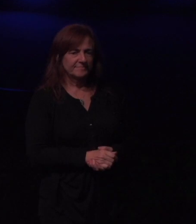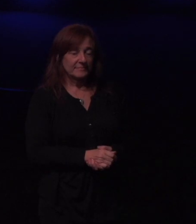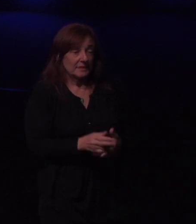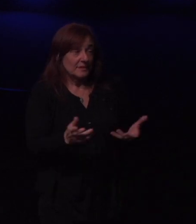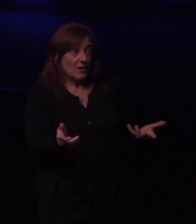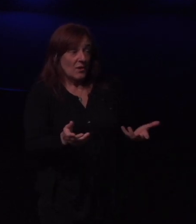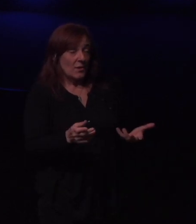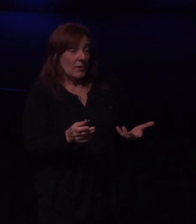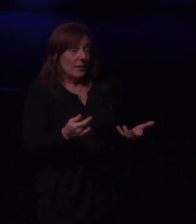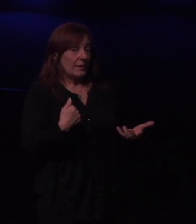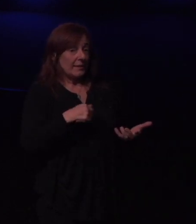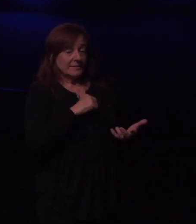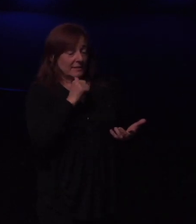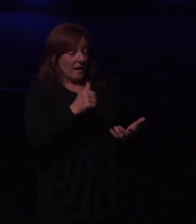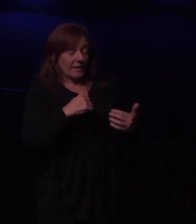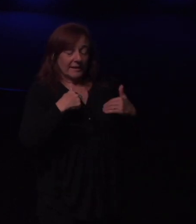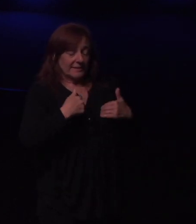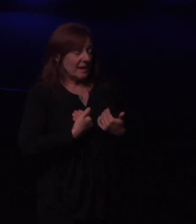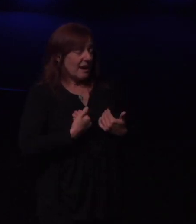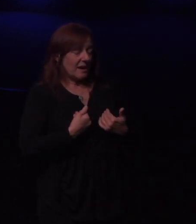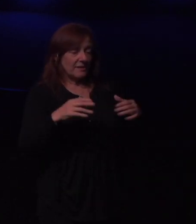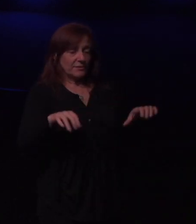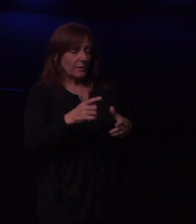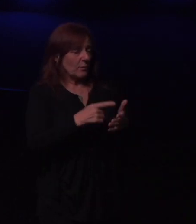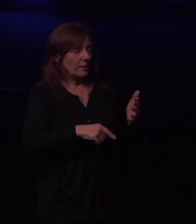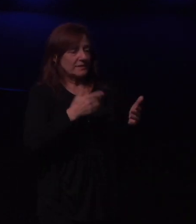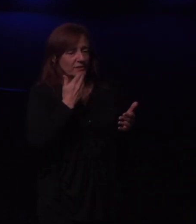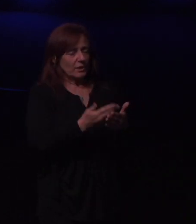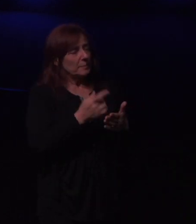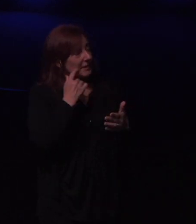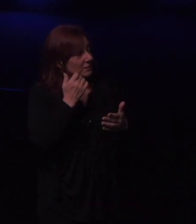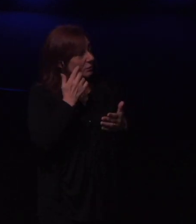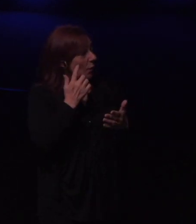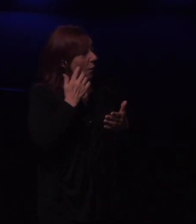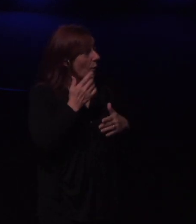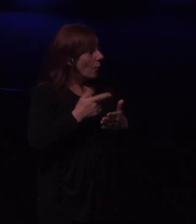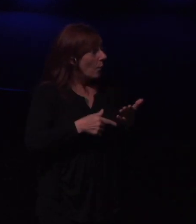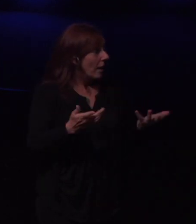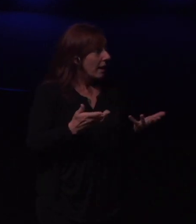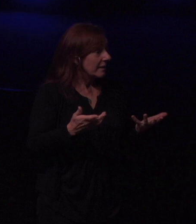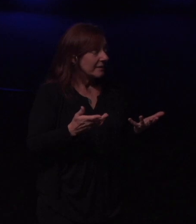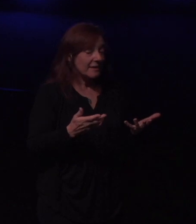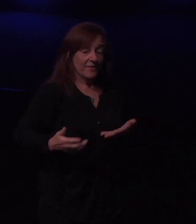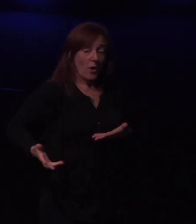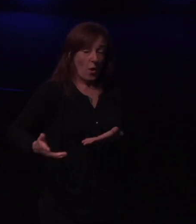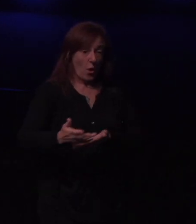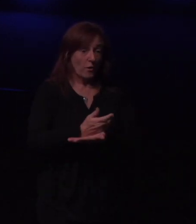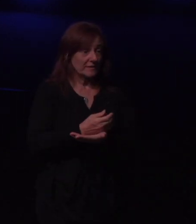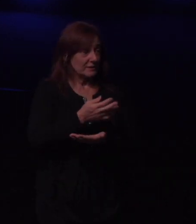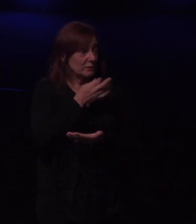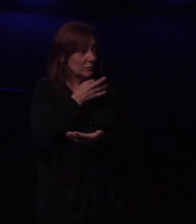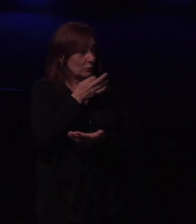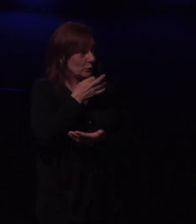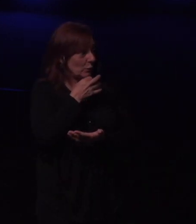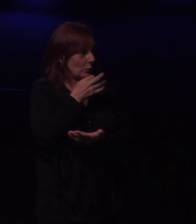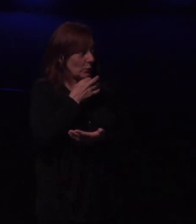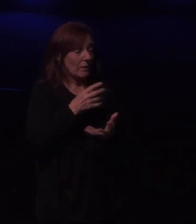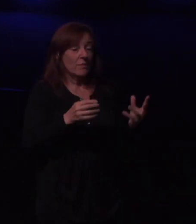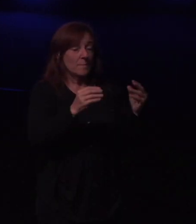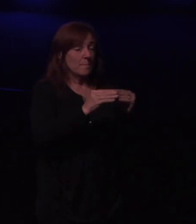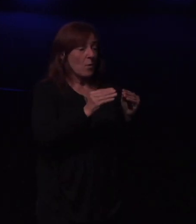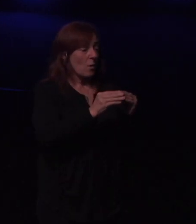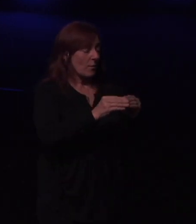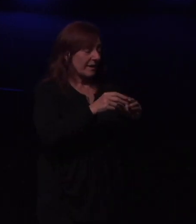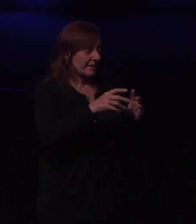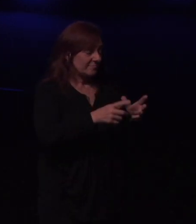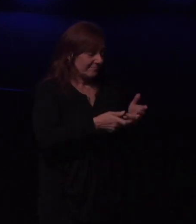So let's not get tired of doing what is good, because you know what, church? The harvest is coming. The more we can